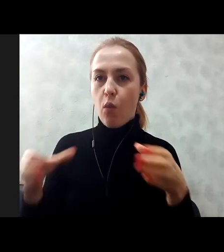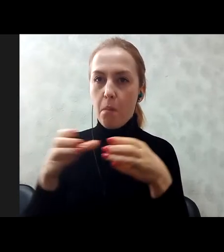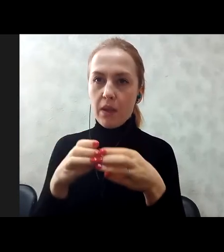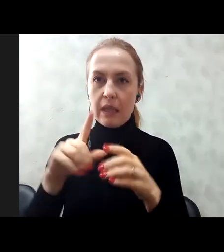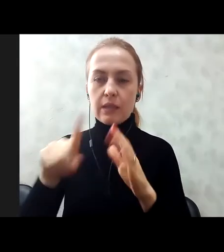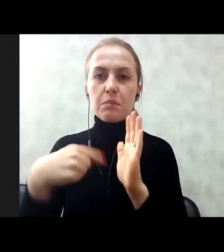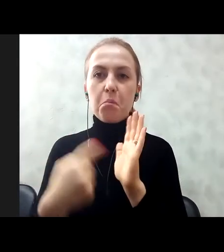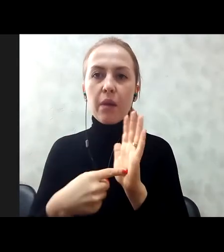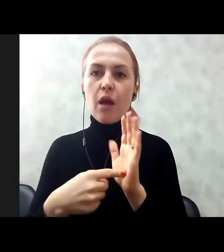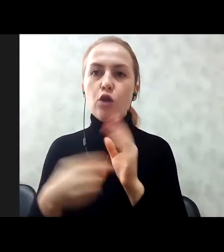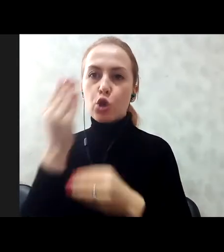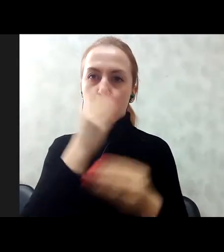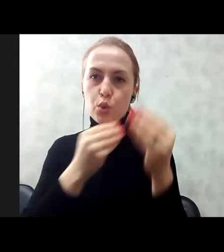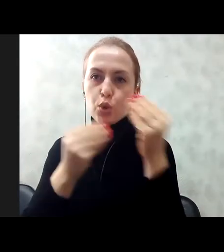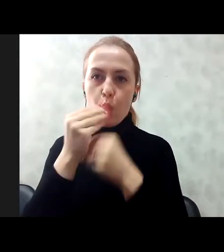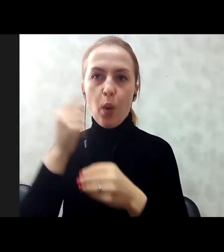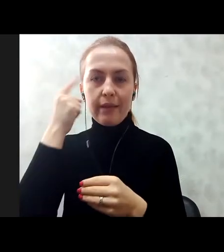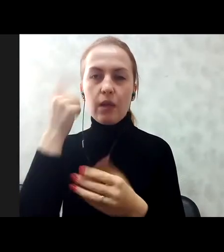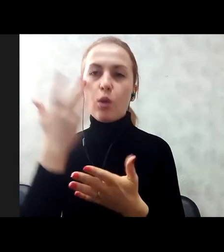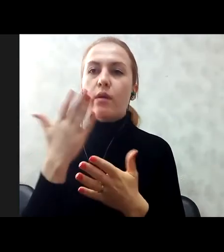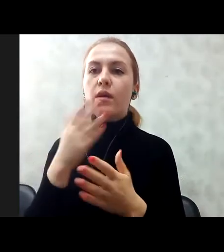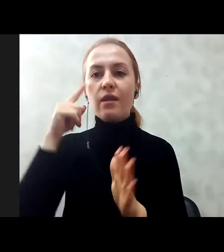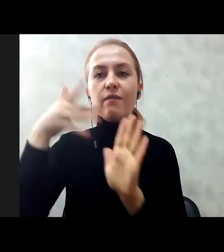the Committee of the Council of Europe on